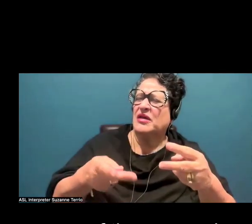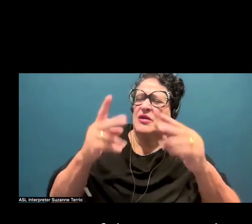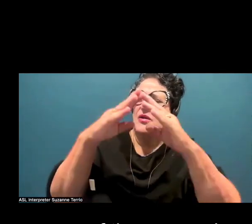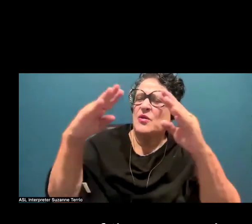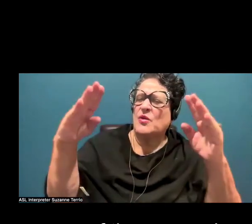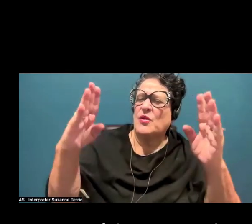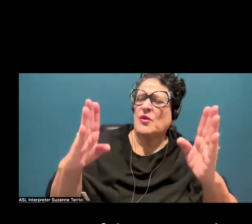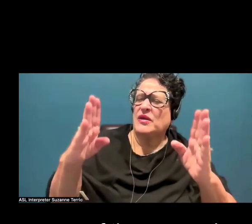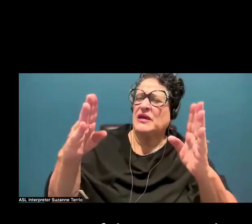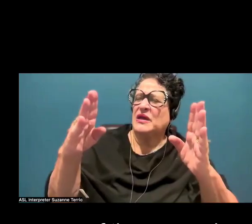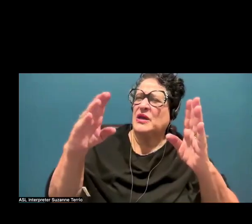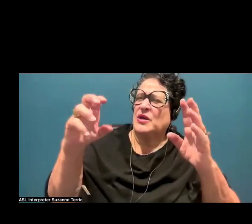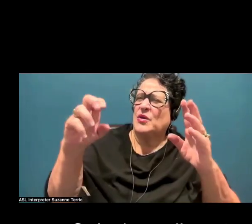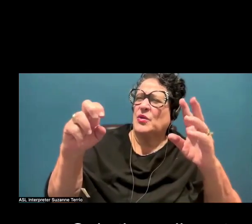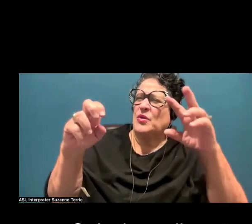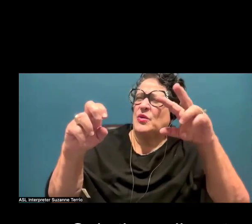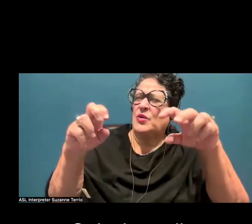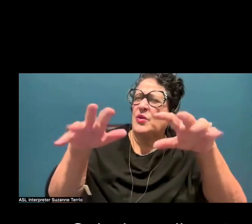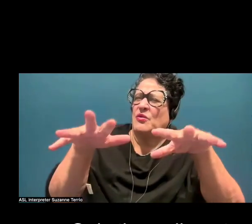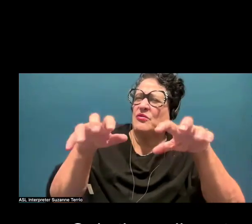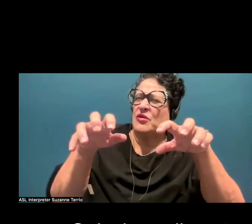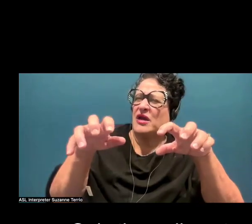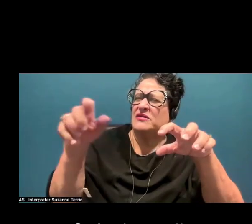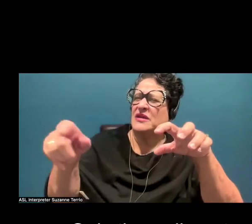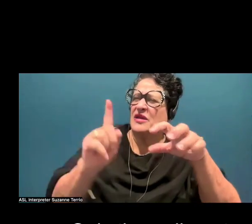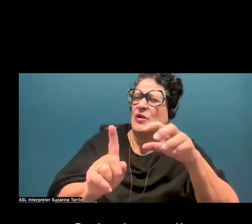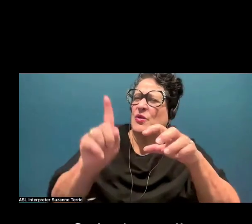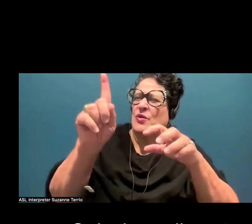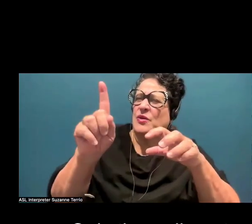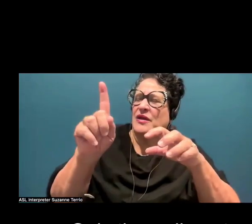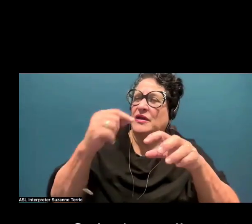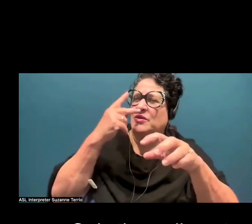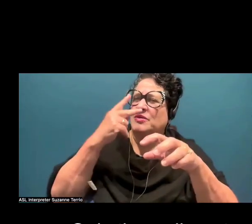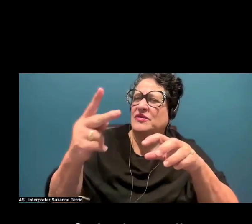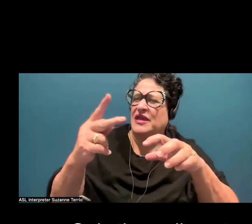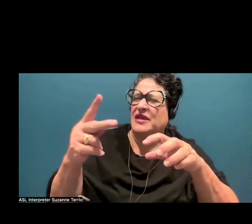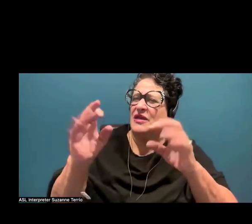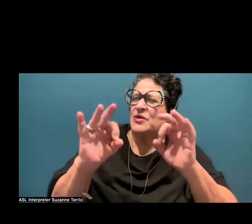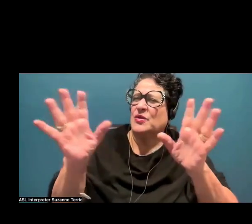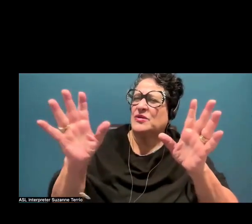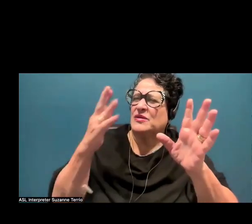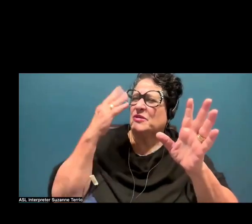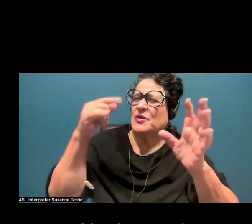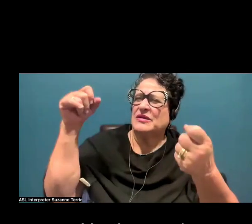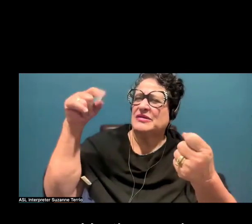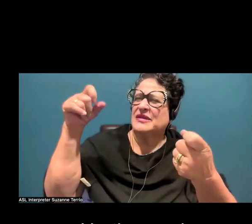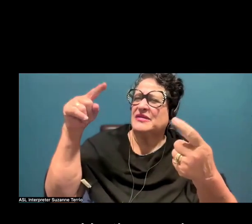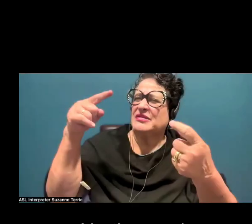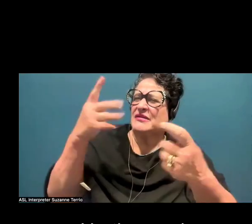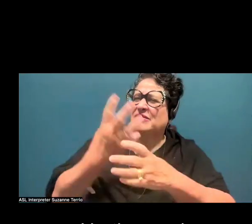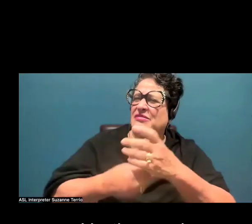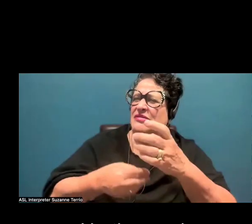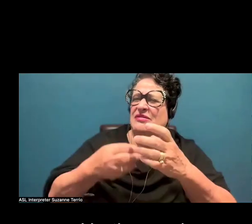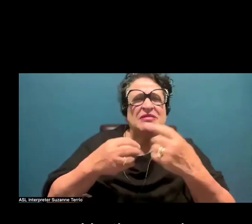tight, needles stiff with frost. Only the radio antenna breaking through, useless now the signal's out. Up the road,